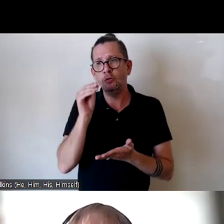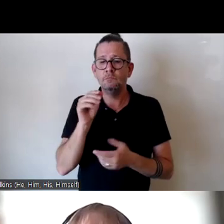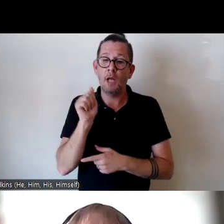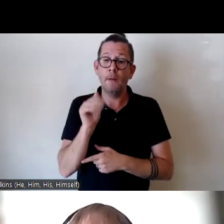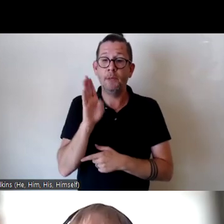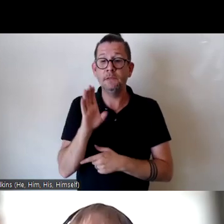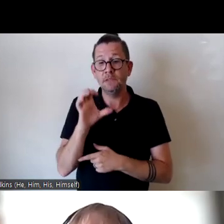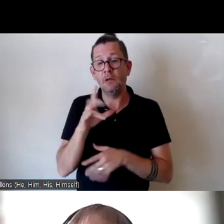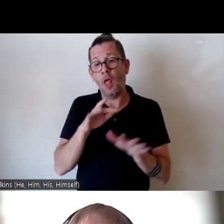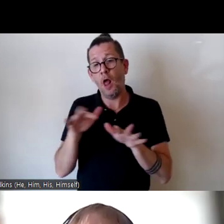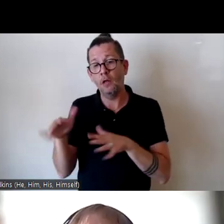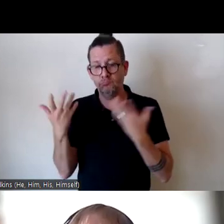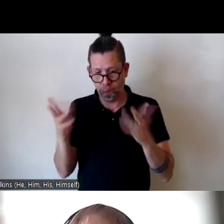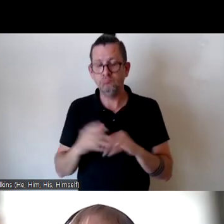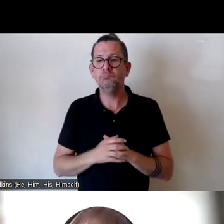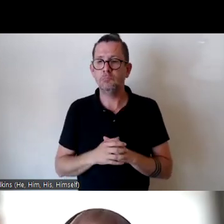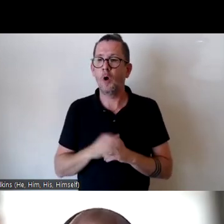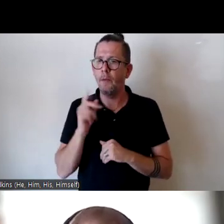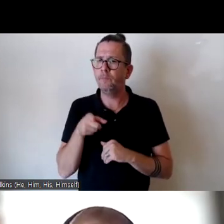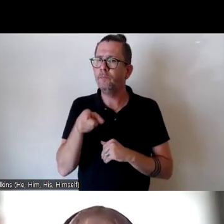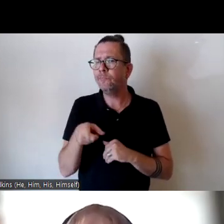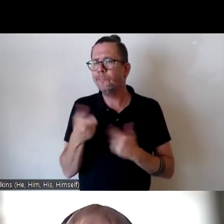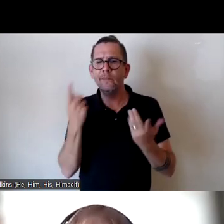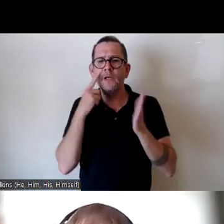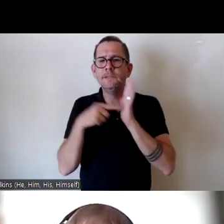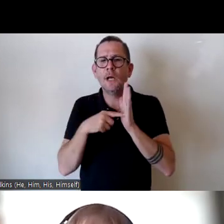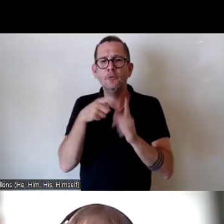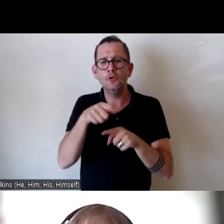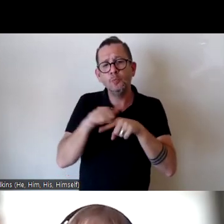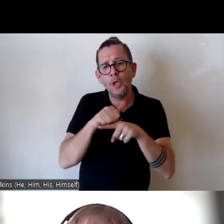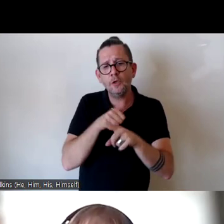For example, if you learn your ABCs, the alphabet,